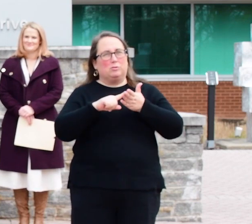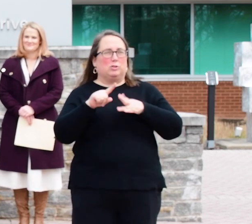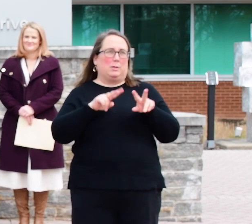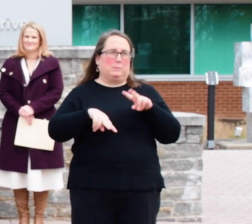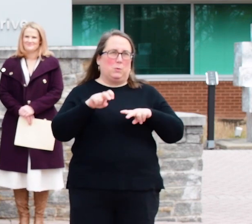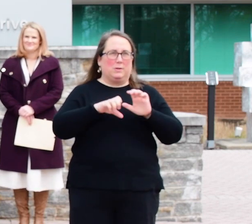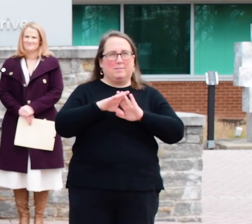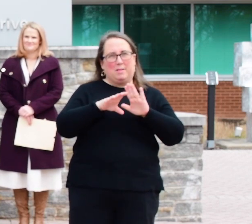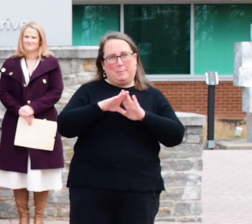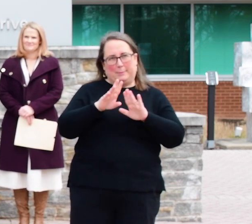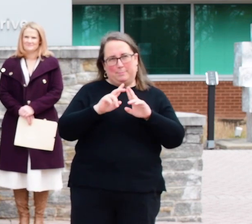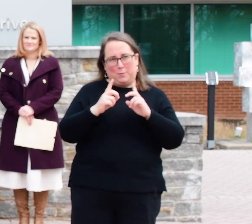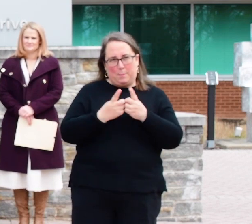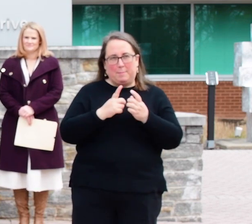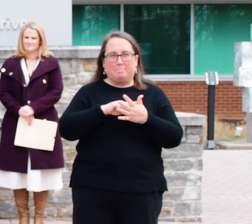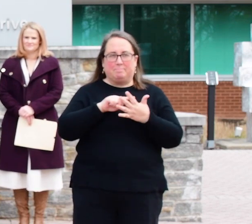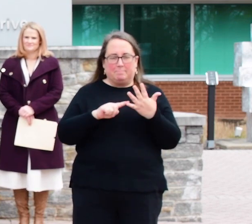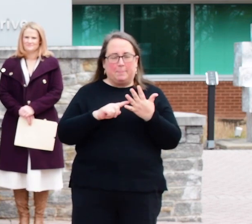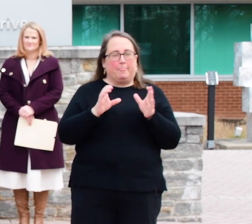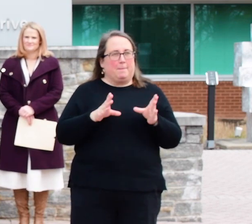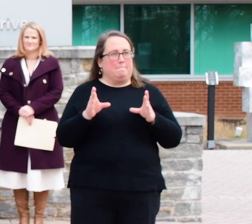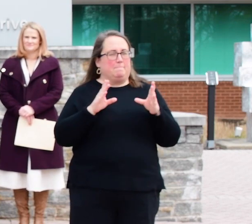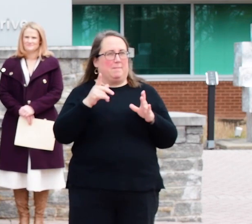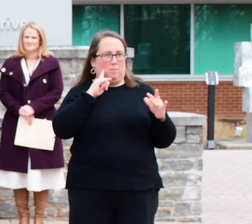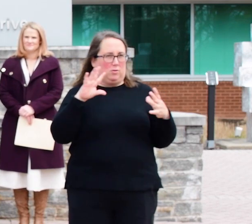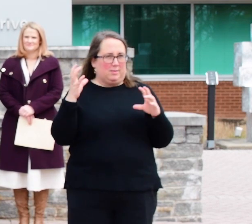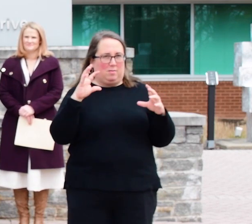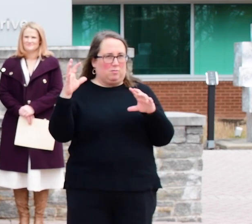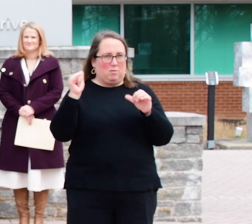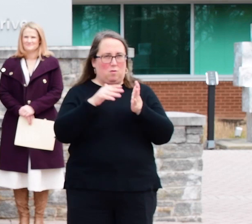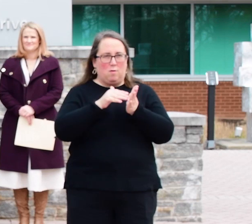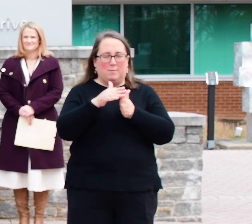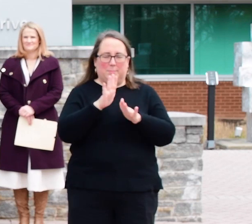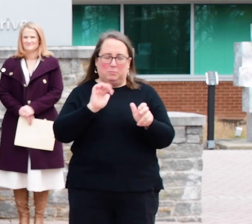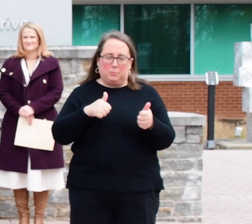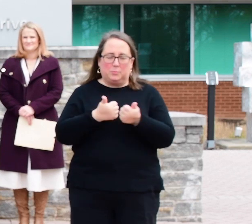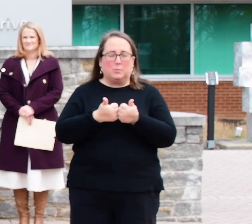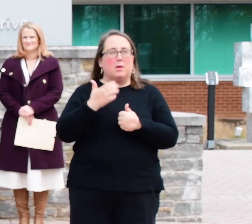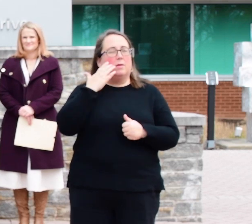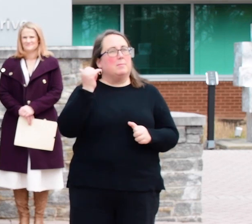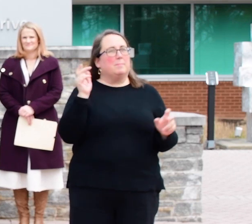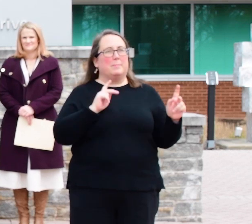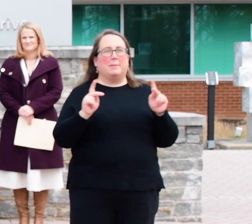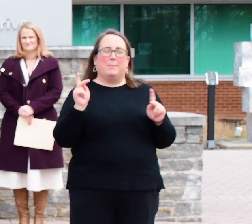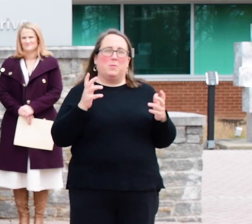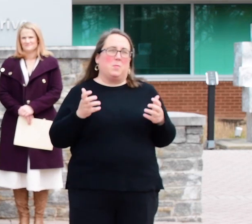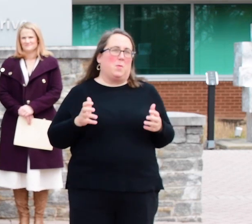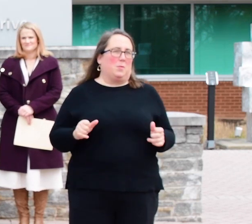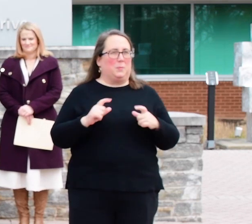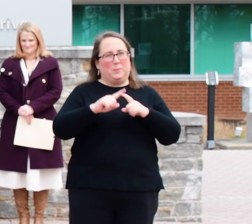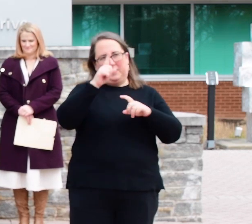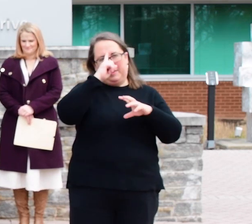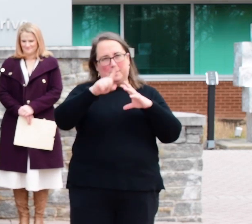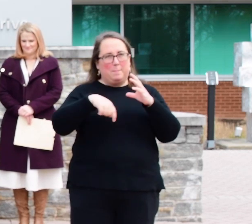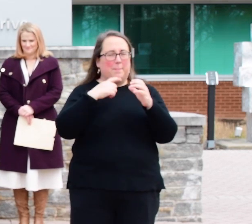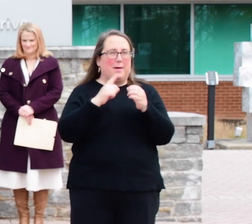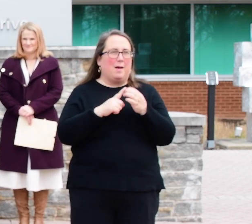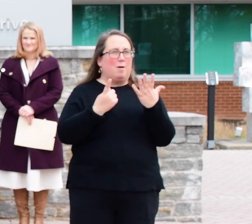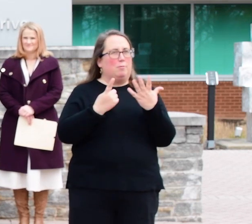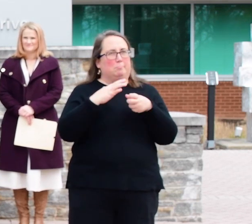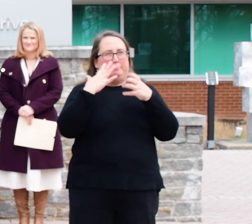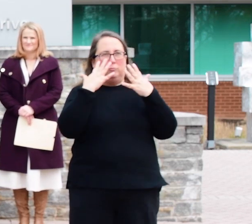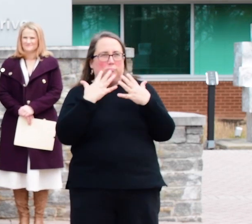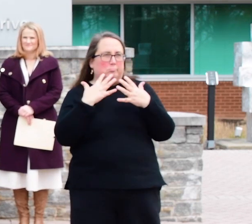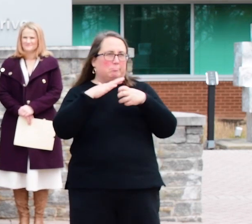Department. Preparing for disasters can often be difficult since people do not want to think about dark and